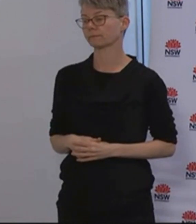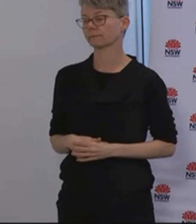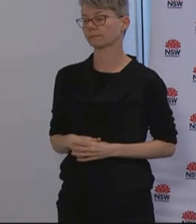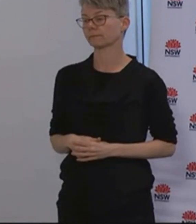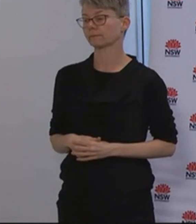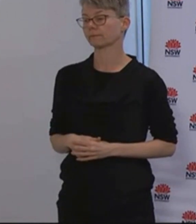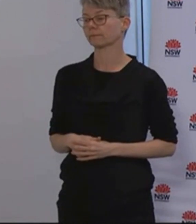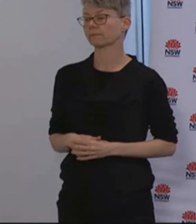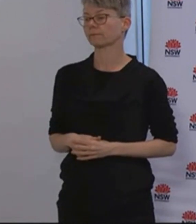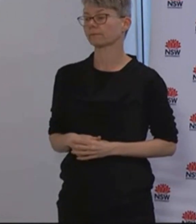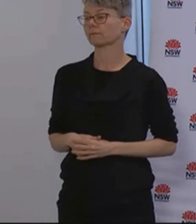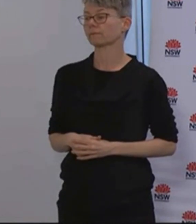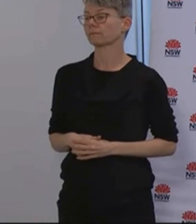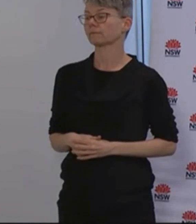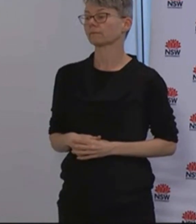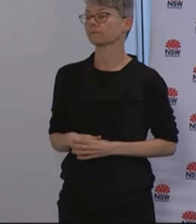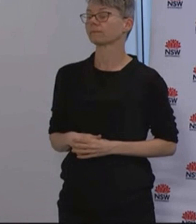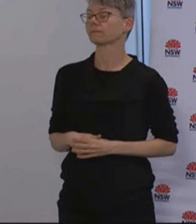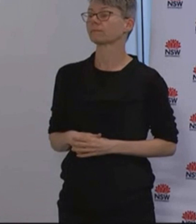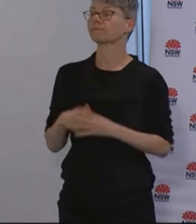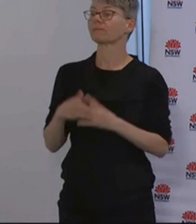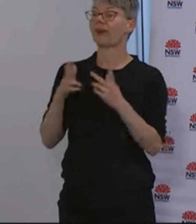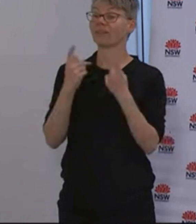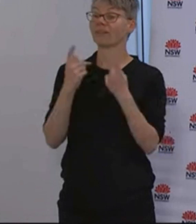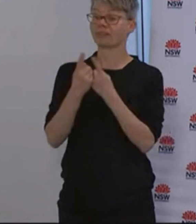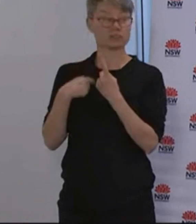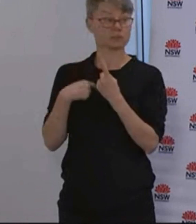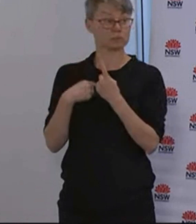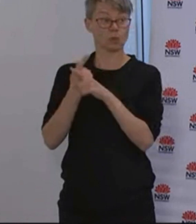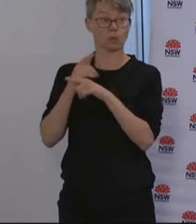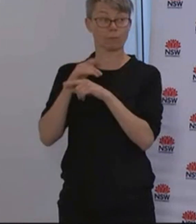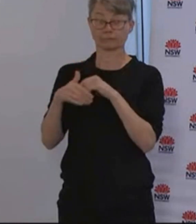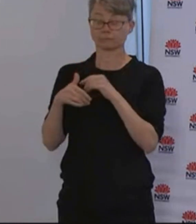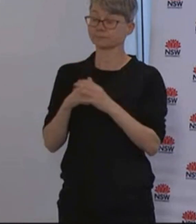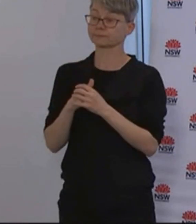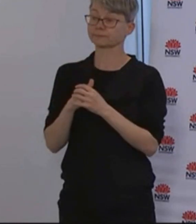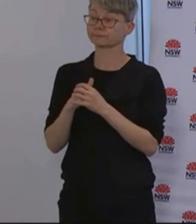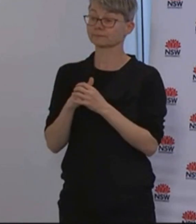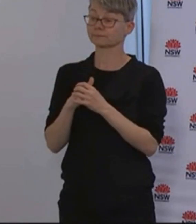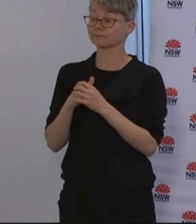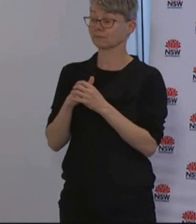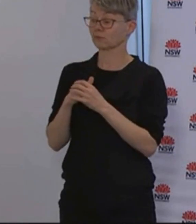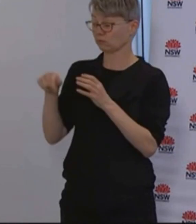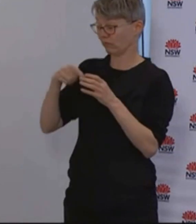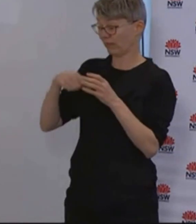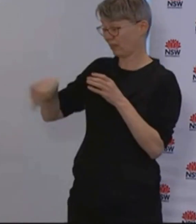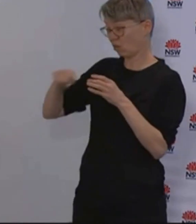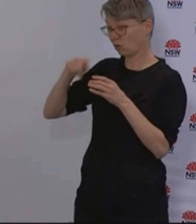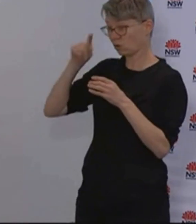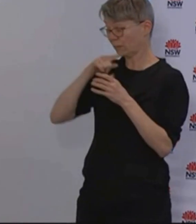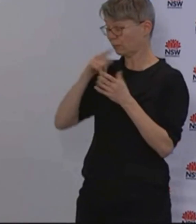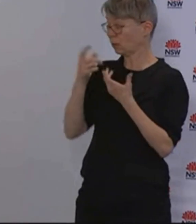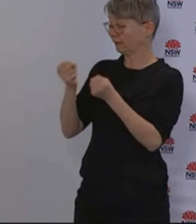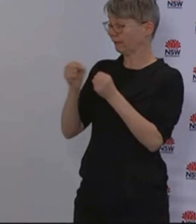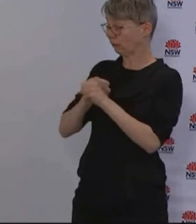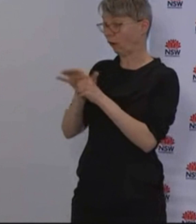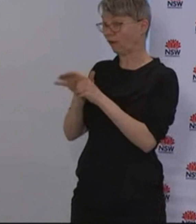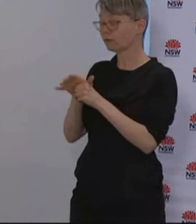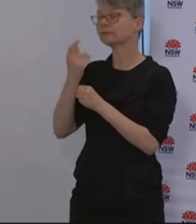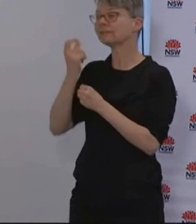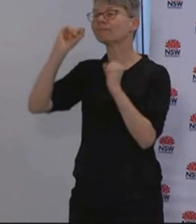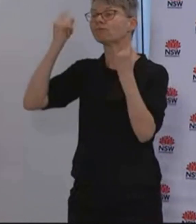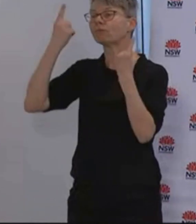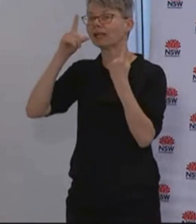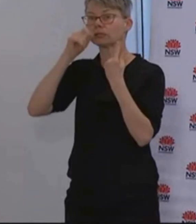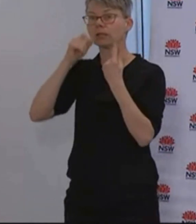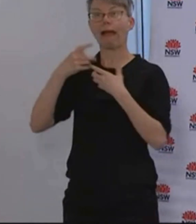some other sites that we do want to highlight, because obviously these cases did not realise they were infectious, and as I said, the infectious